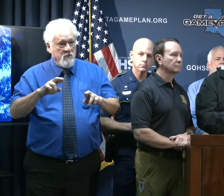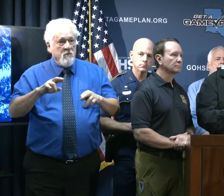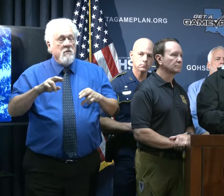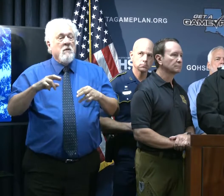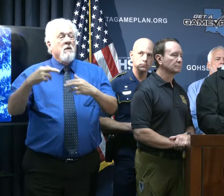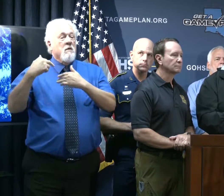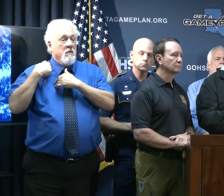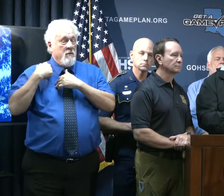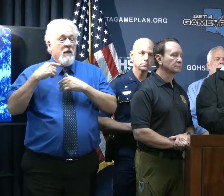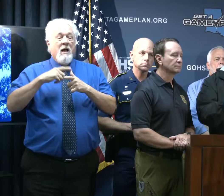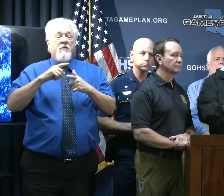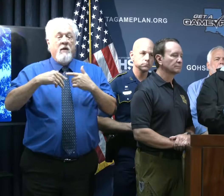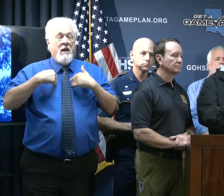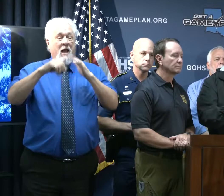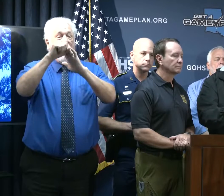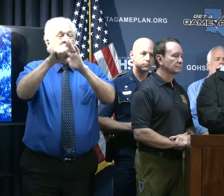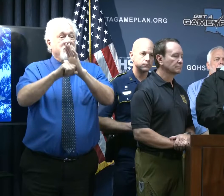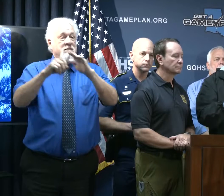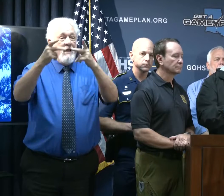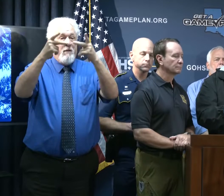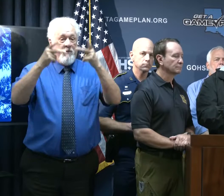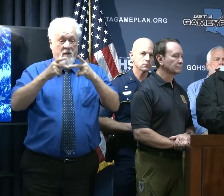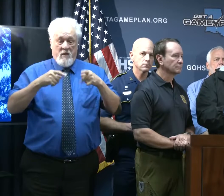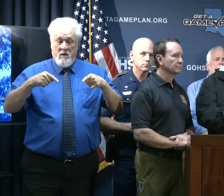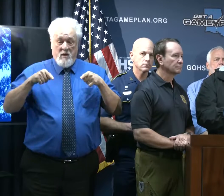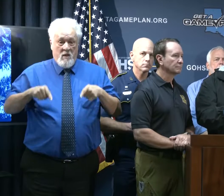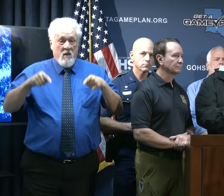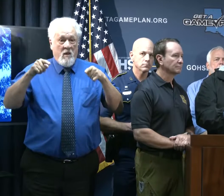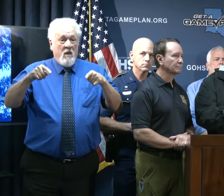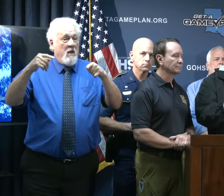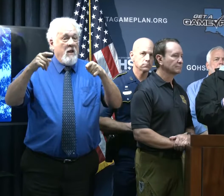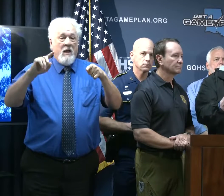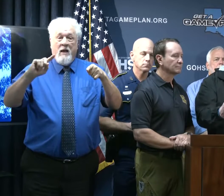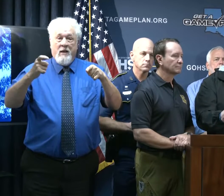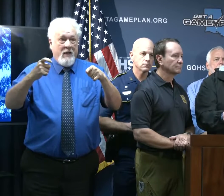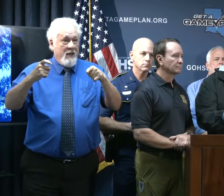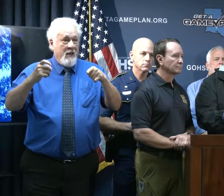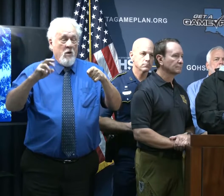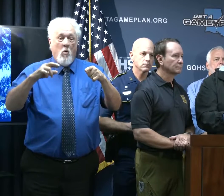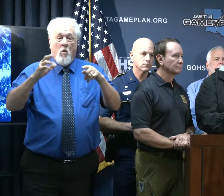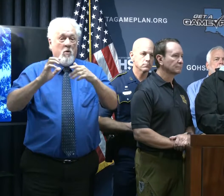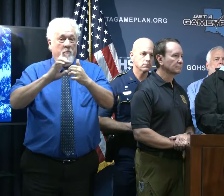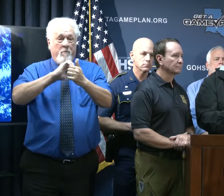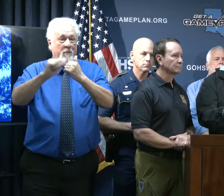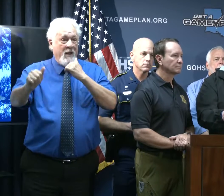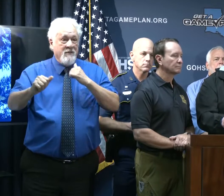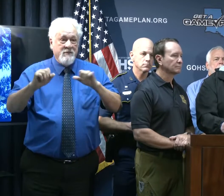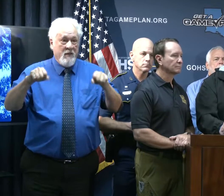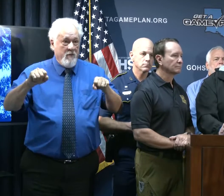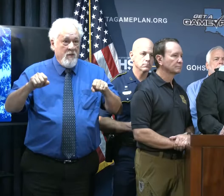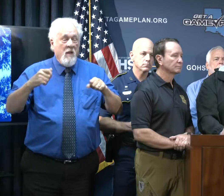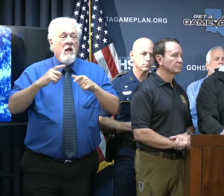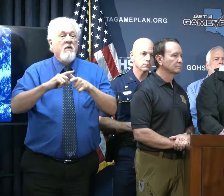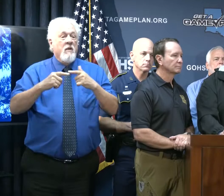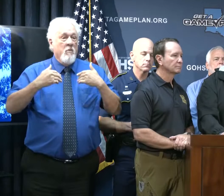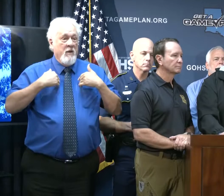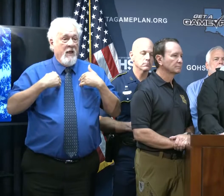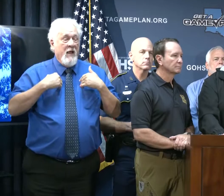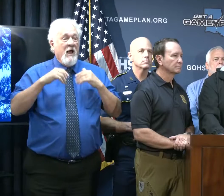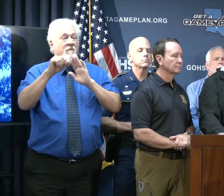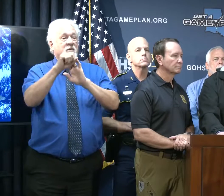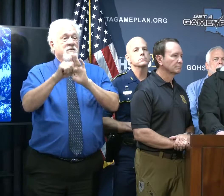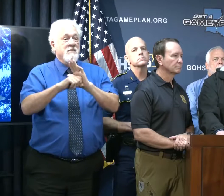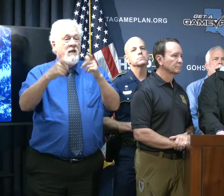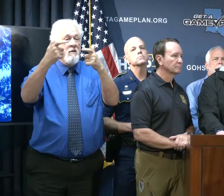plan where we absorb, once a parish does not have a capability or they're exceeded their capability, we have a state mega shelter that we have